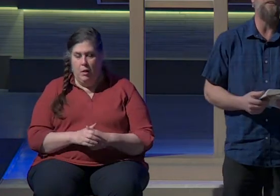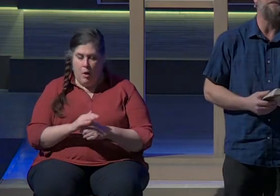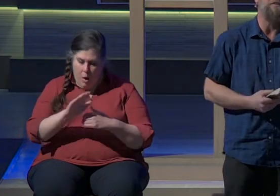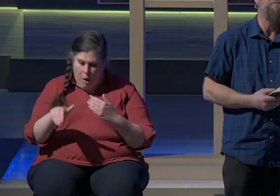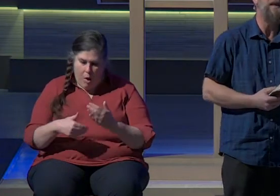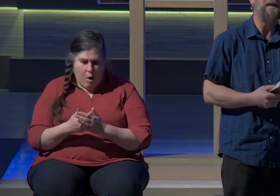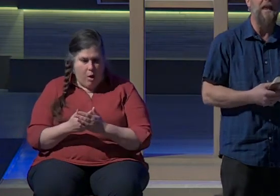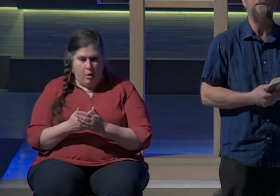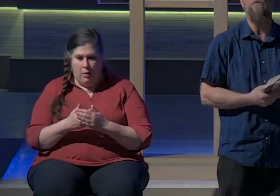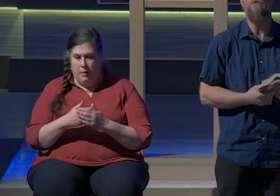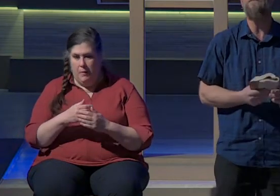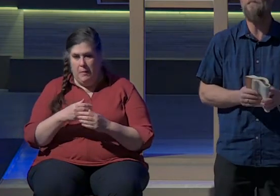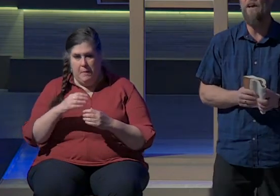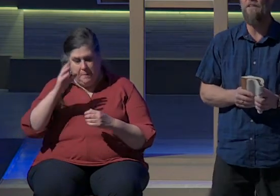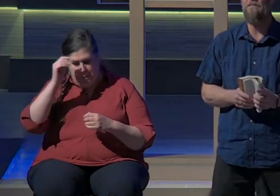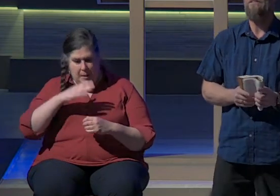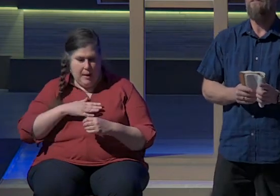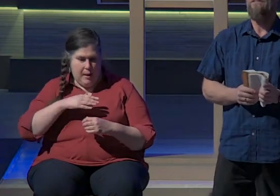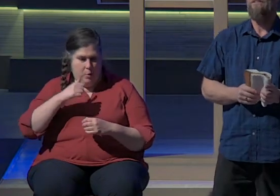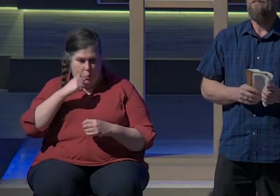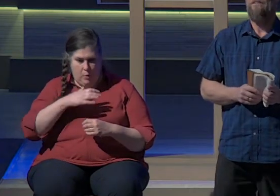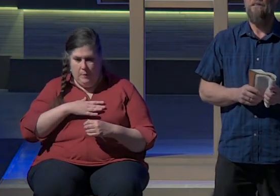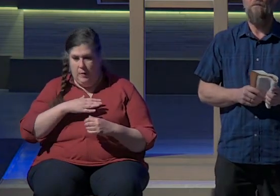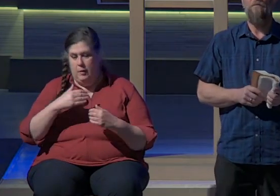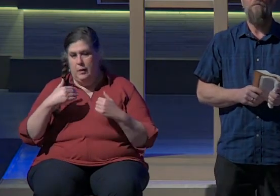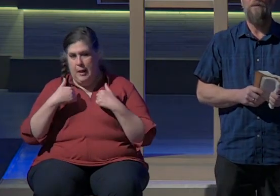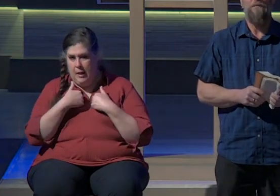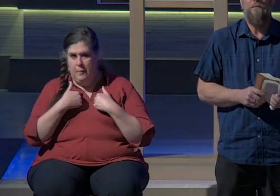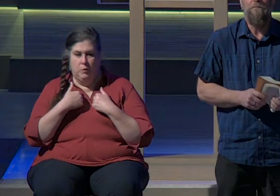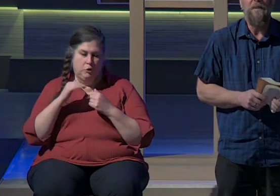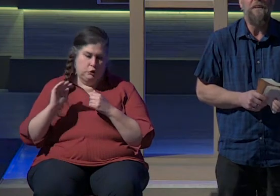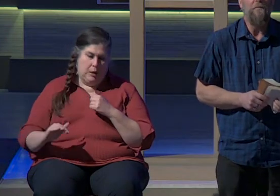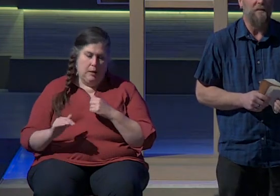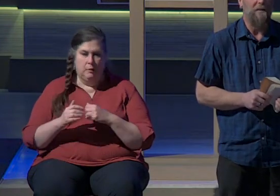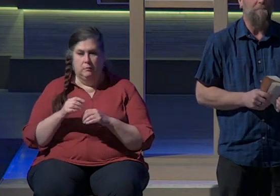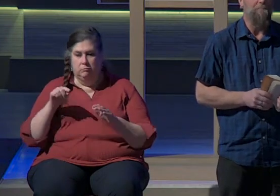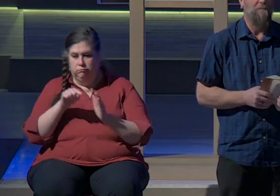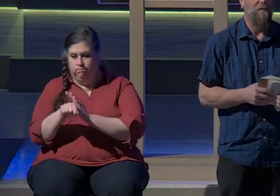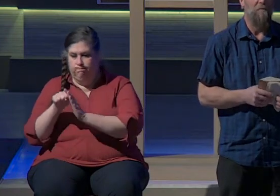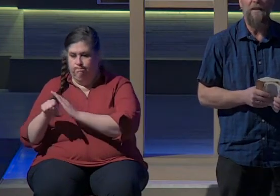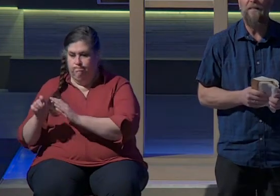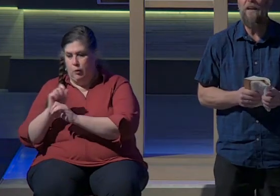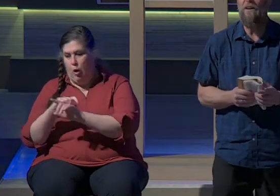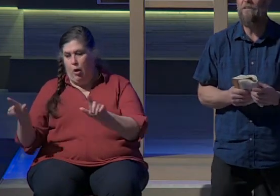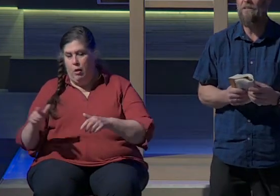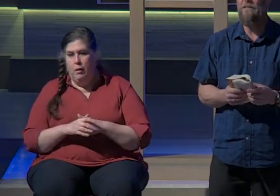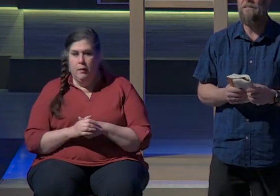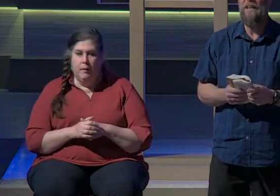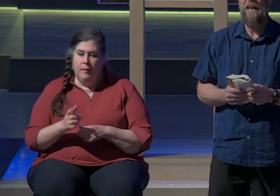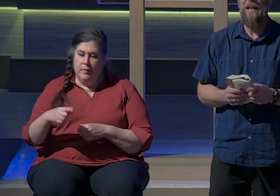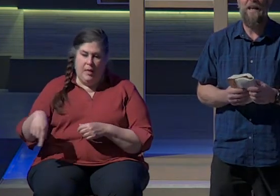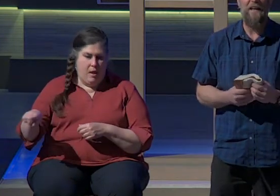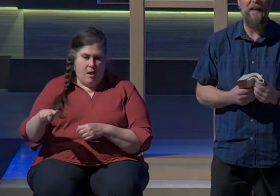living creature, man, animal, woman, child, be done with them. Right? They are